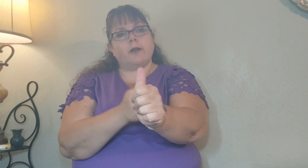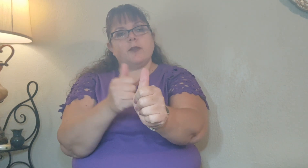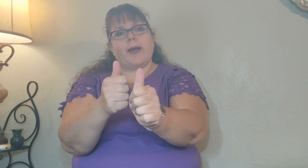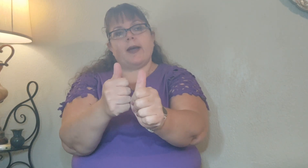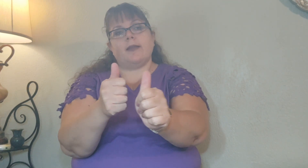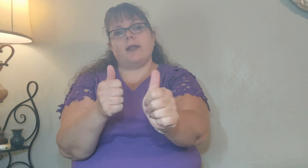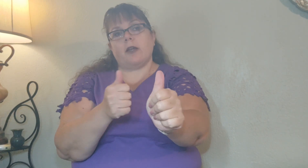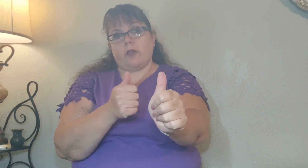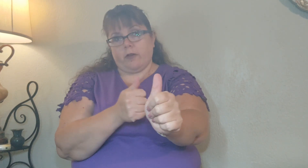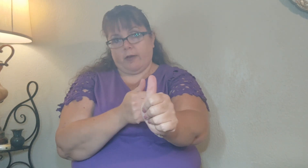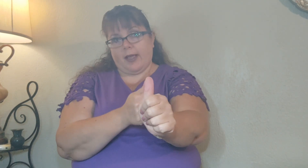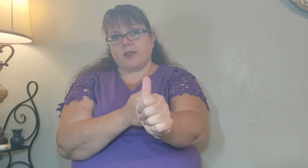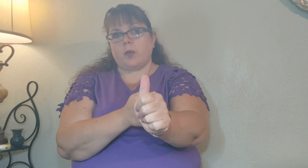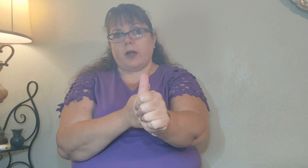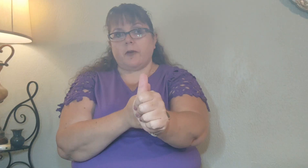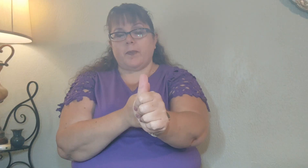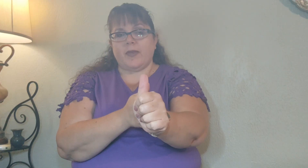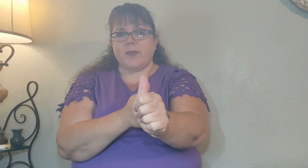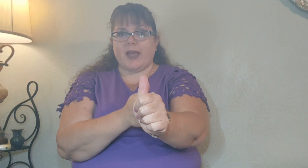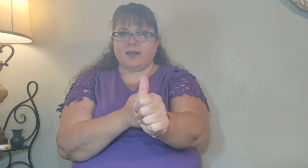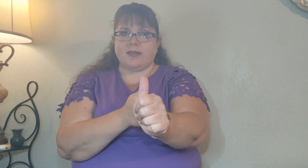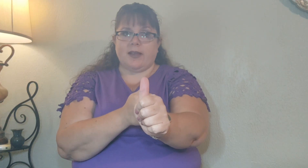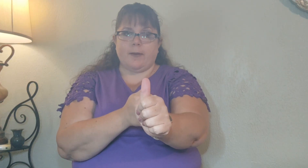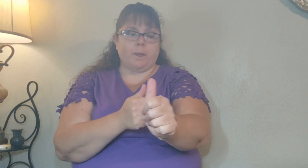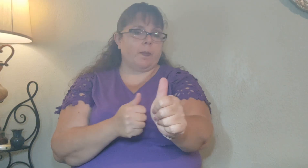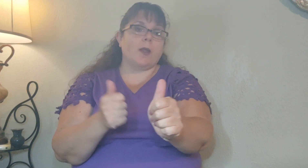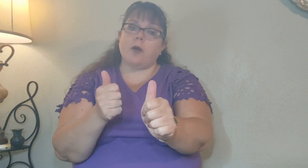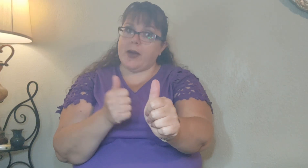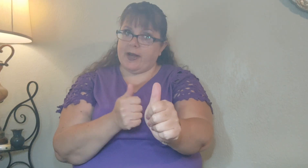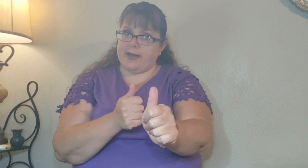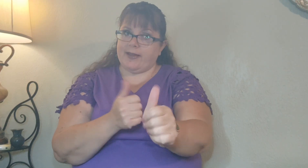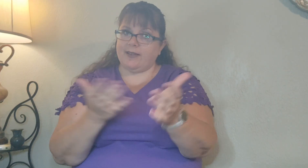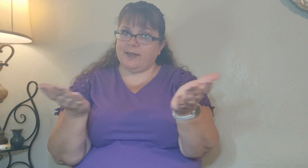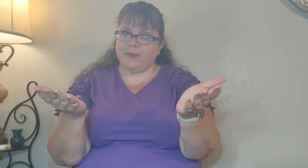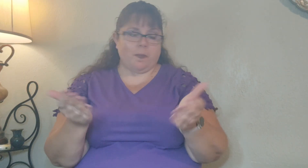goes behind the other as well, back side, or behind.